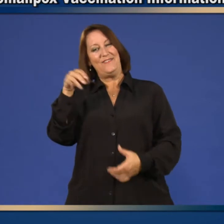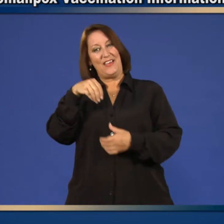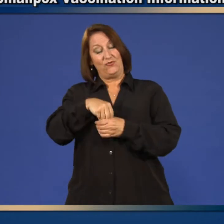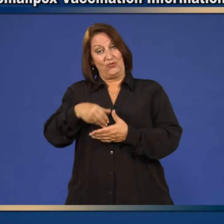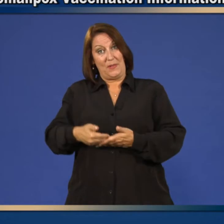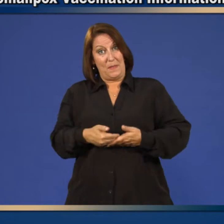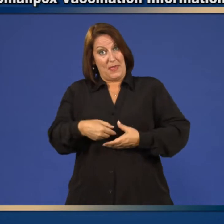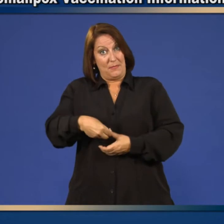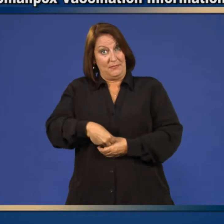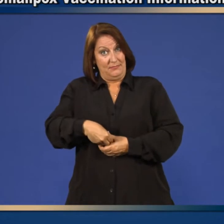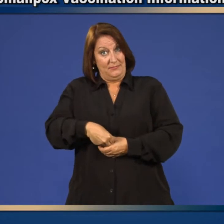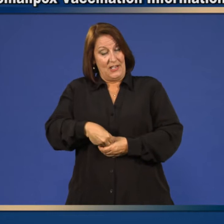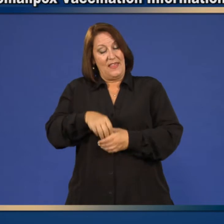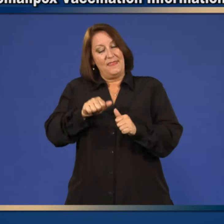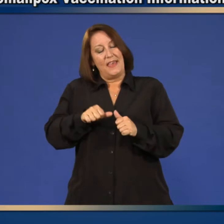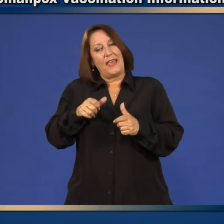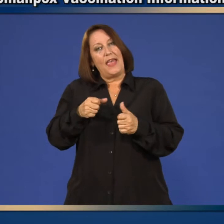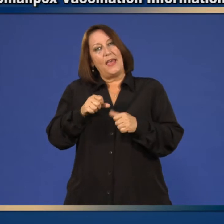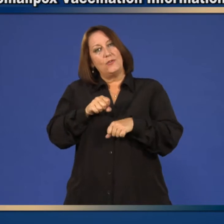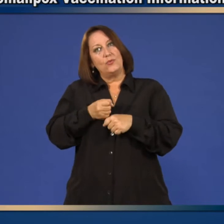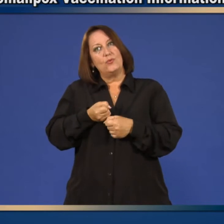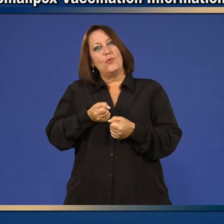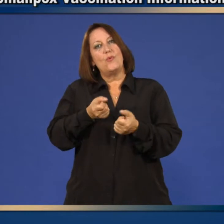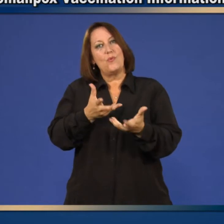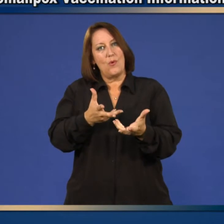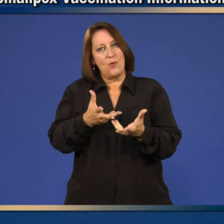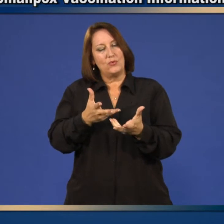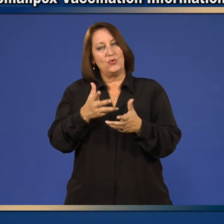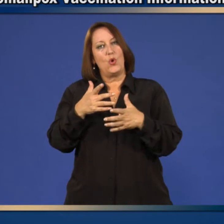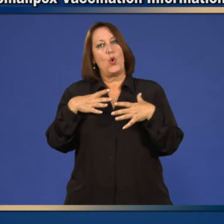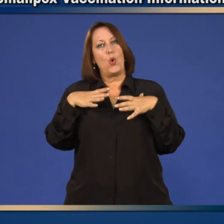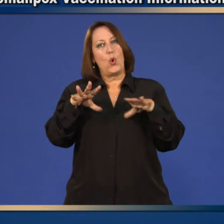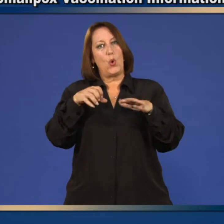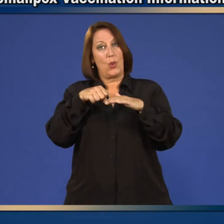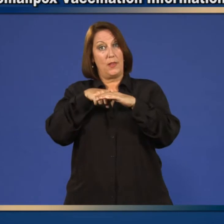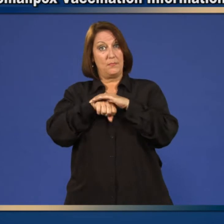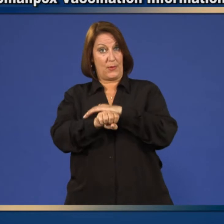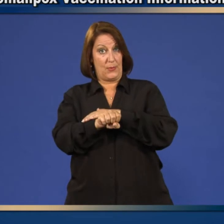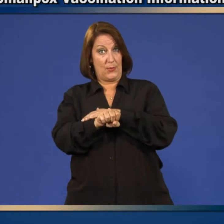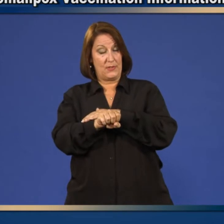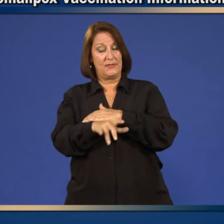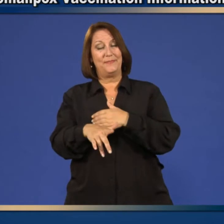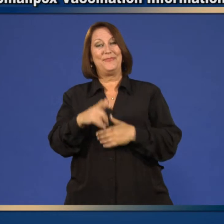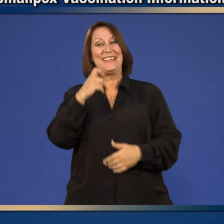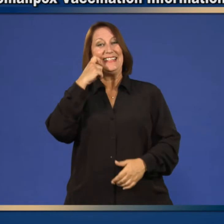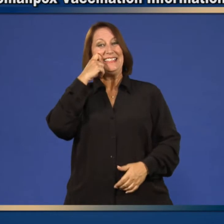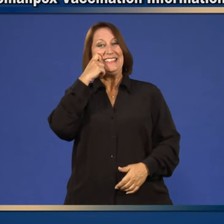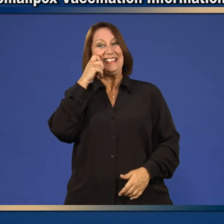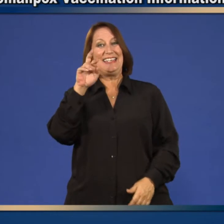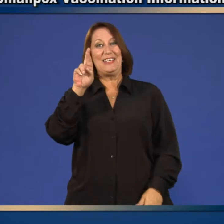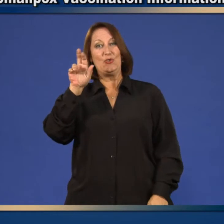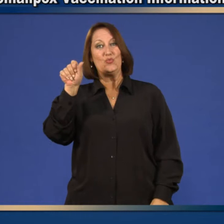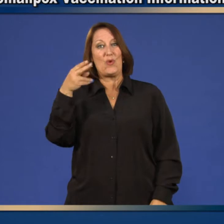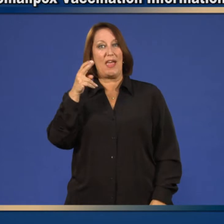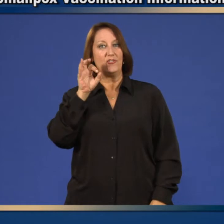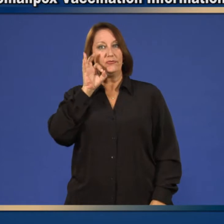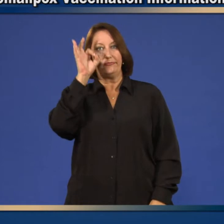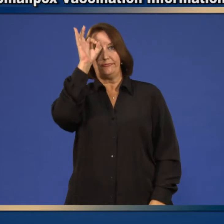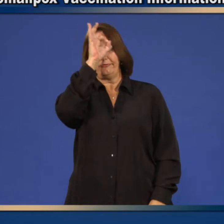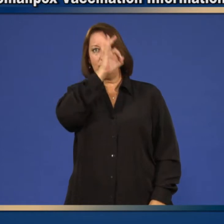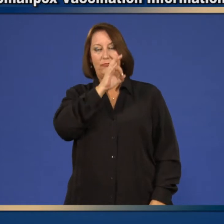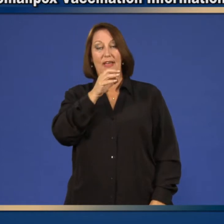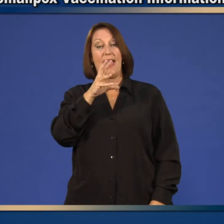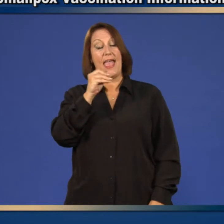Fetal vaccinia is an infection in the unborn baby that can lead to premature delivery,